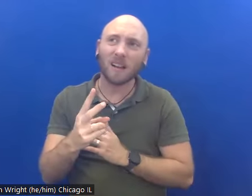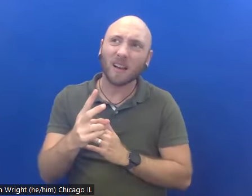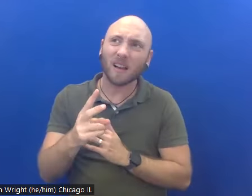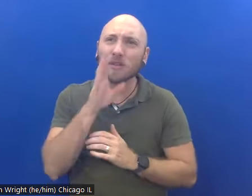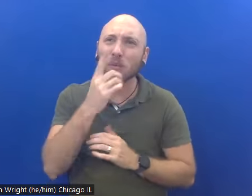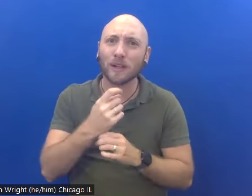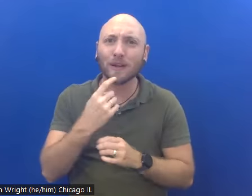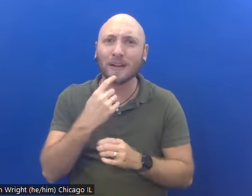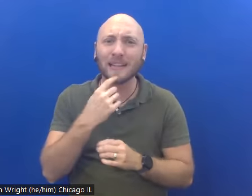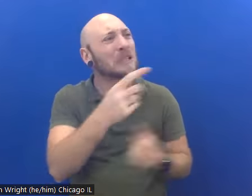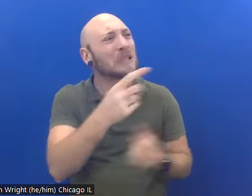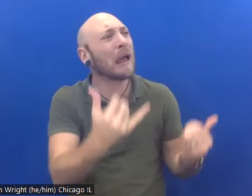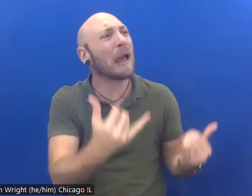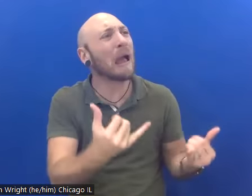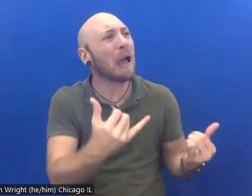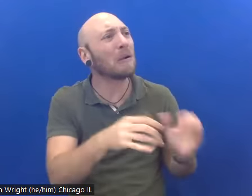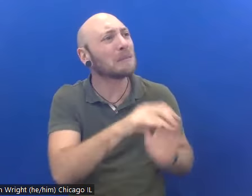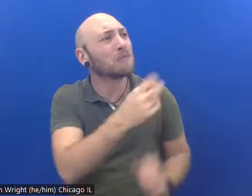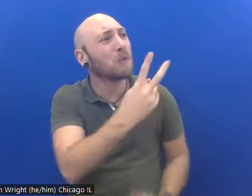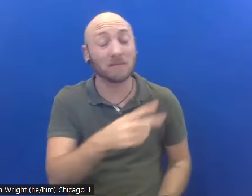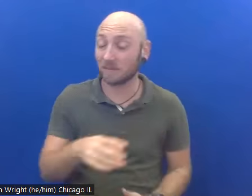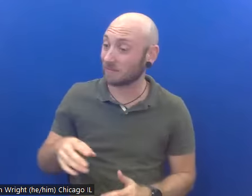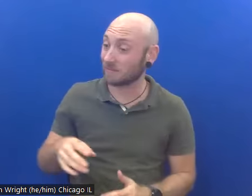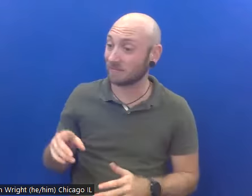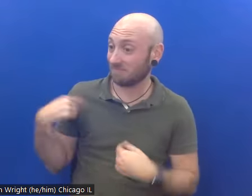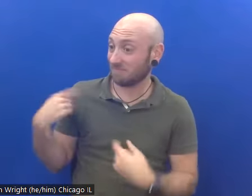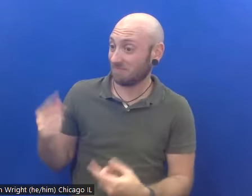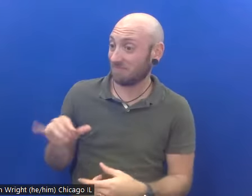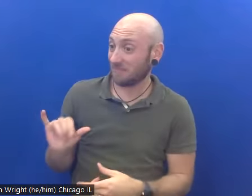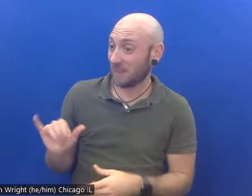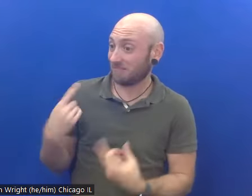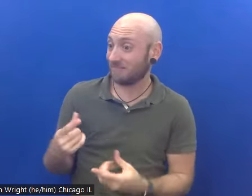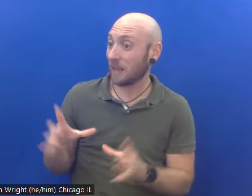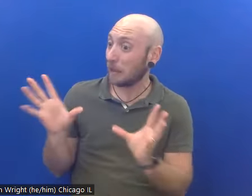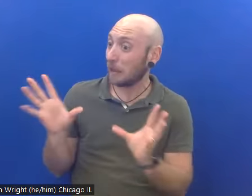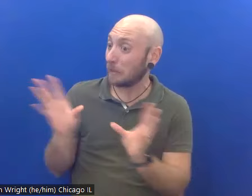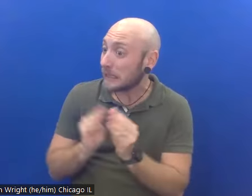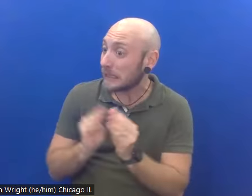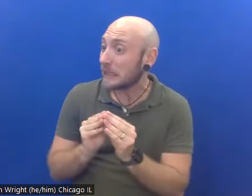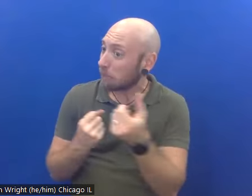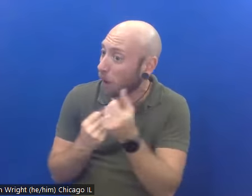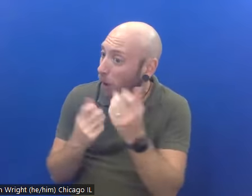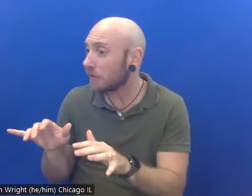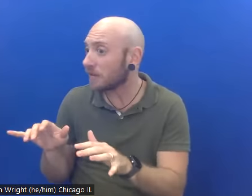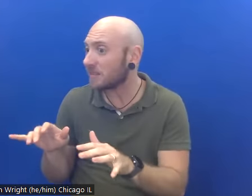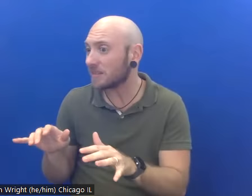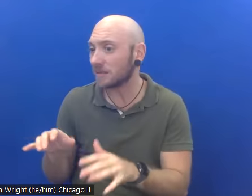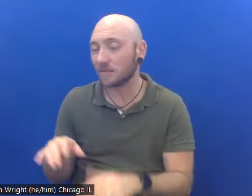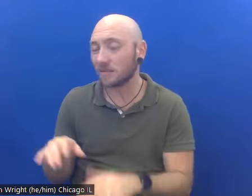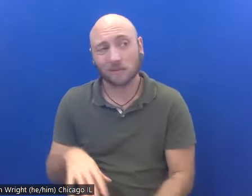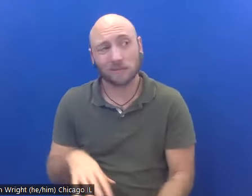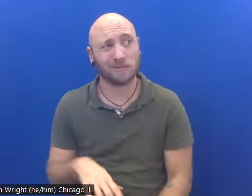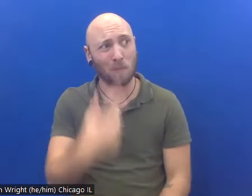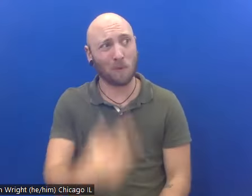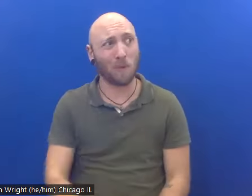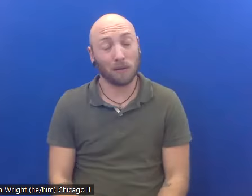And he says, well, do what you've been doing, sponsor people, go to meetings, go to commitments, blah, blah. I thought, no, that sounds kind of boring, but okay. I